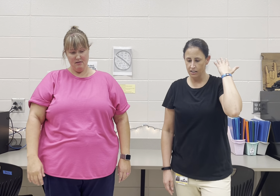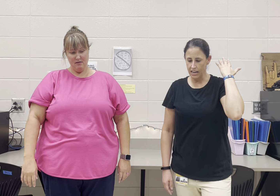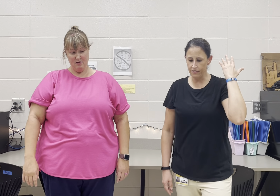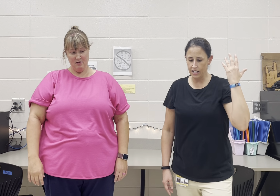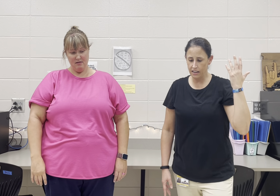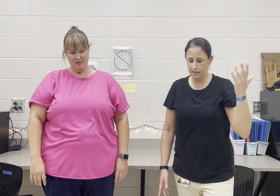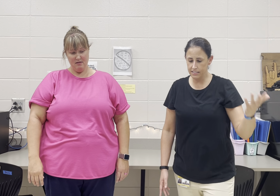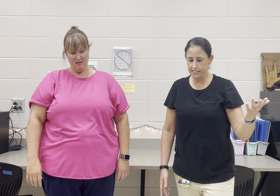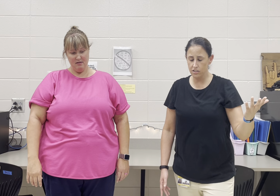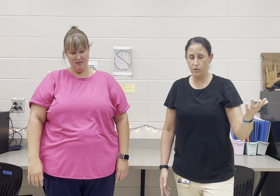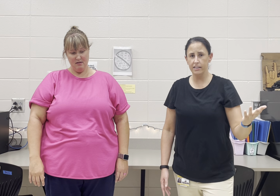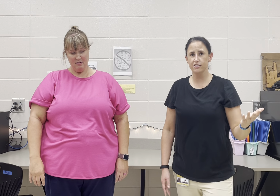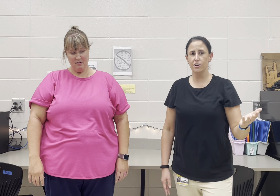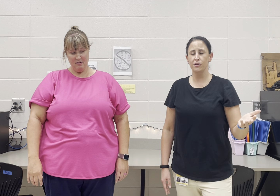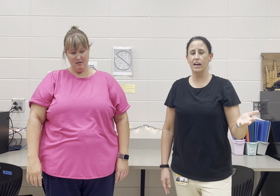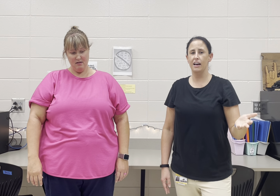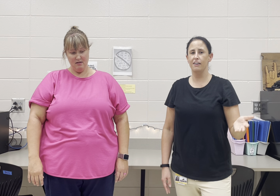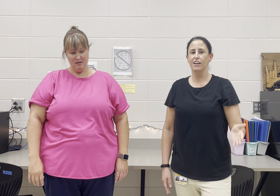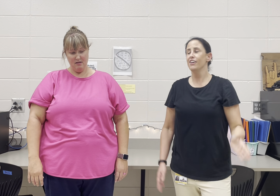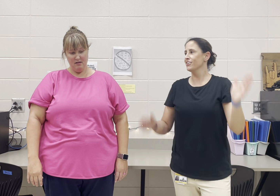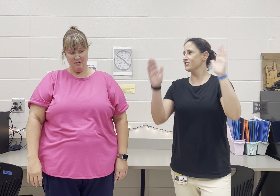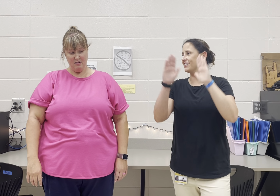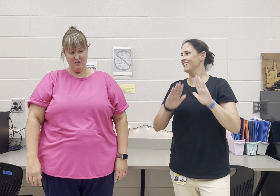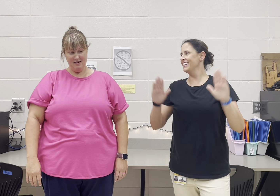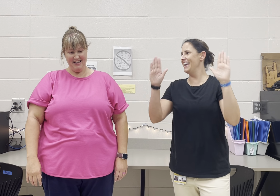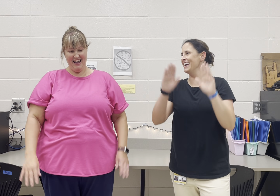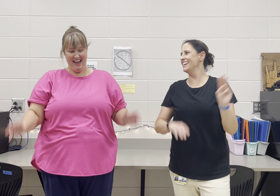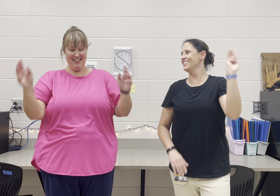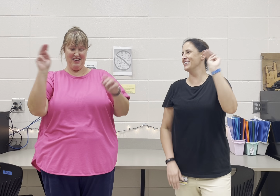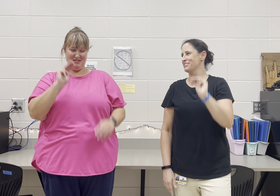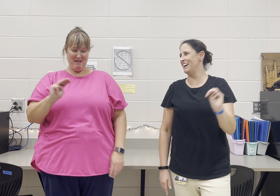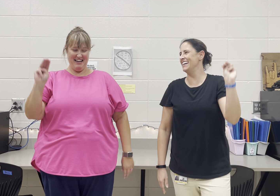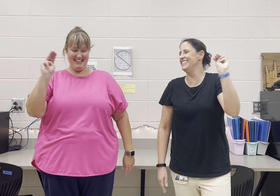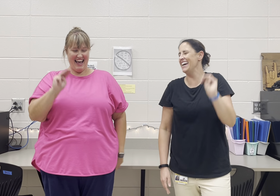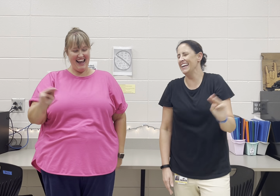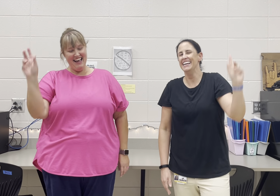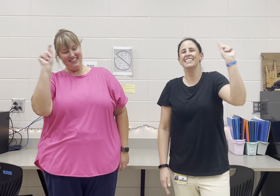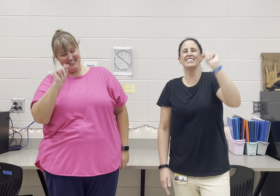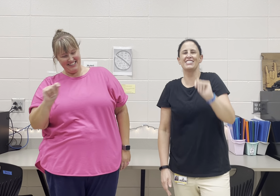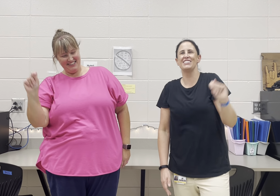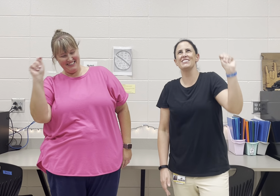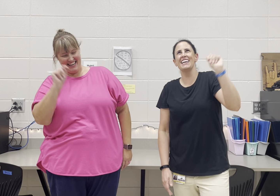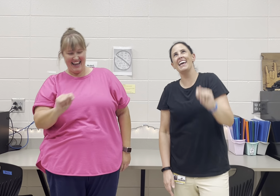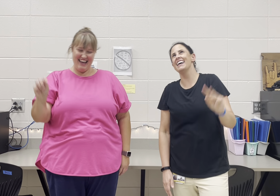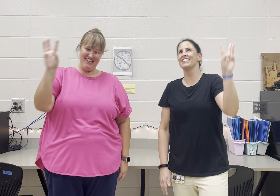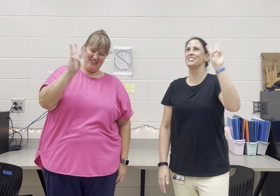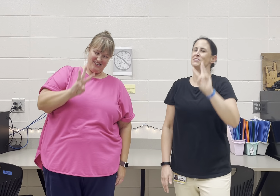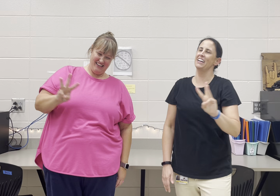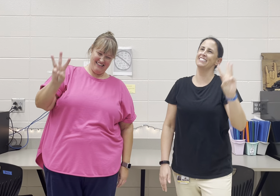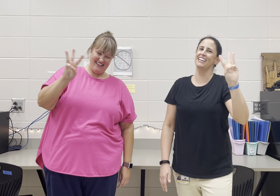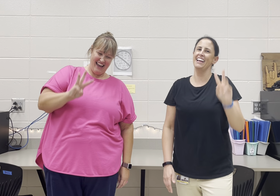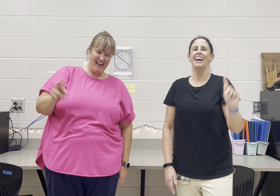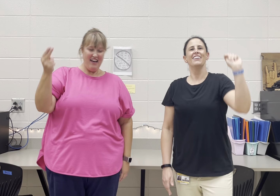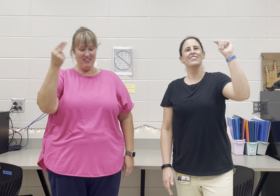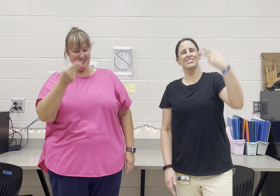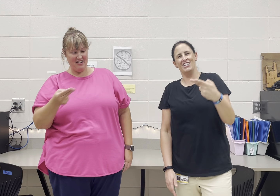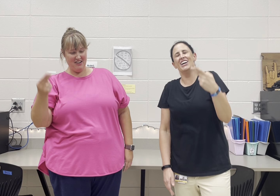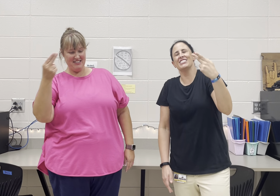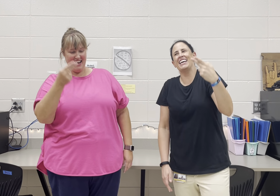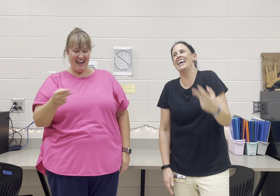And then days of the week, so you have, there's Sunday, and there's Monday, there's Tuesday, and there's Wednesday, there's Thursday,